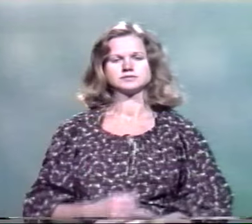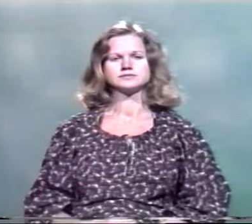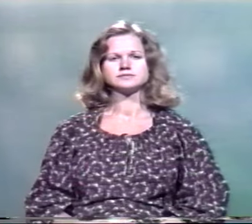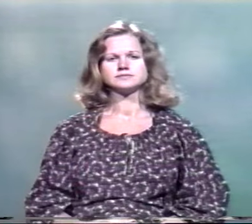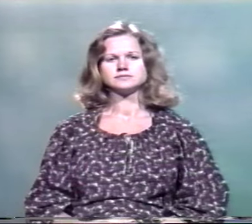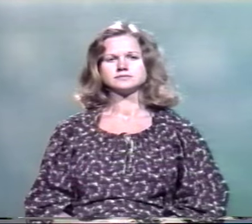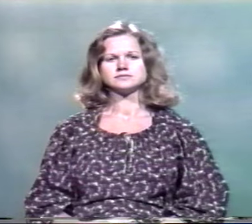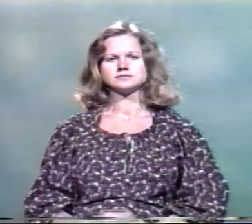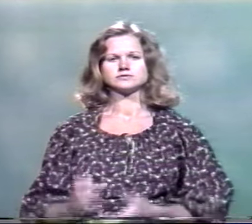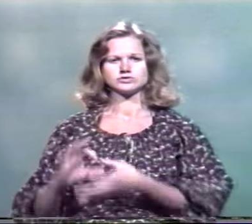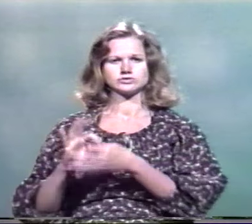Chain.